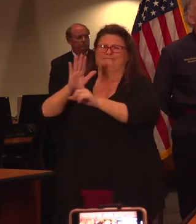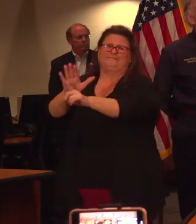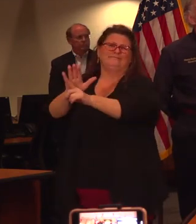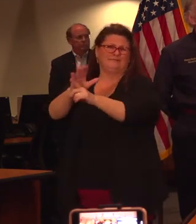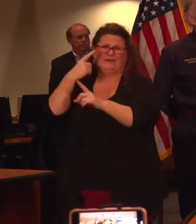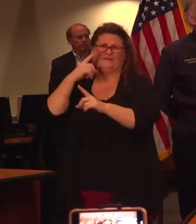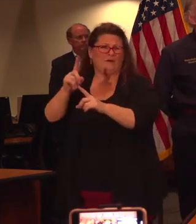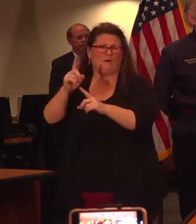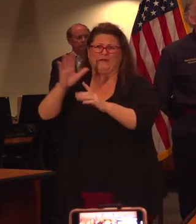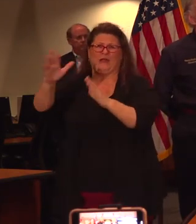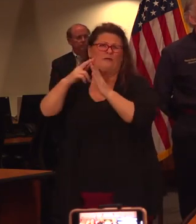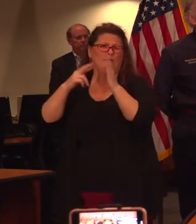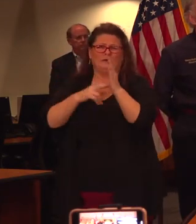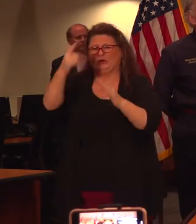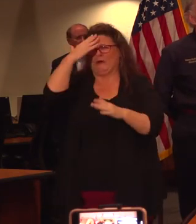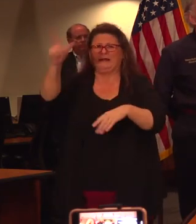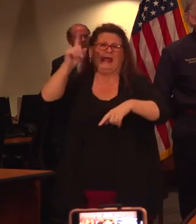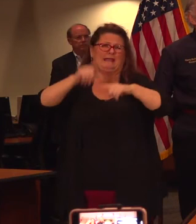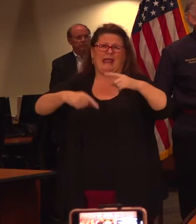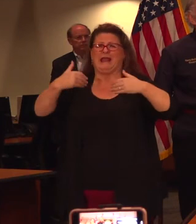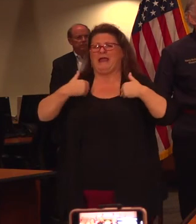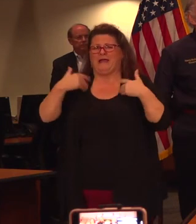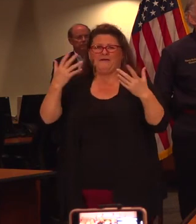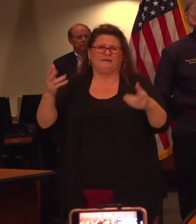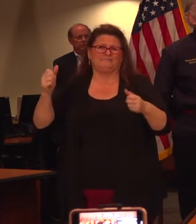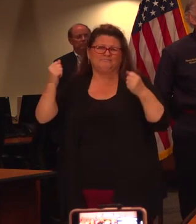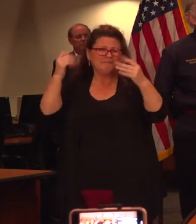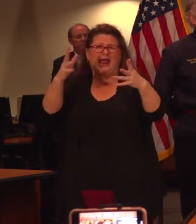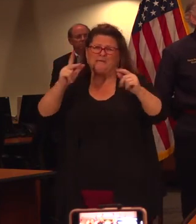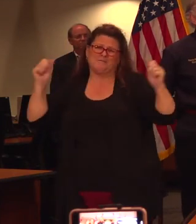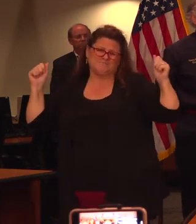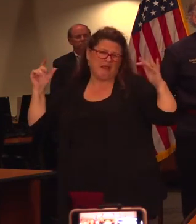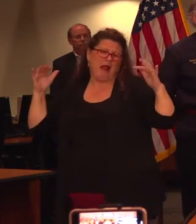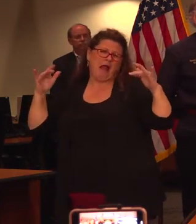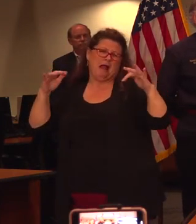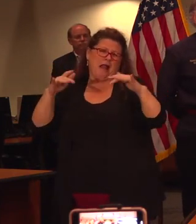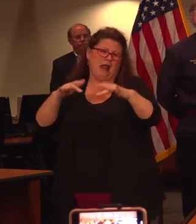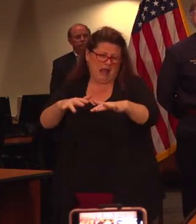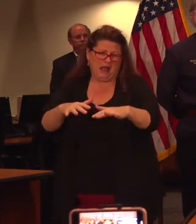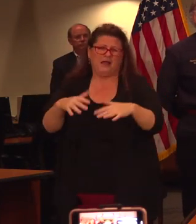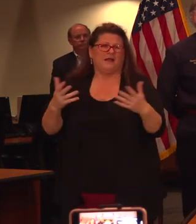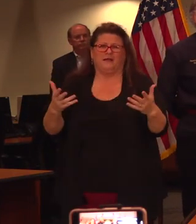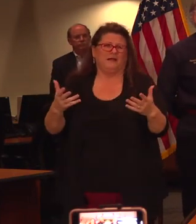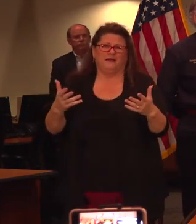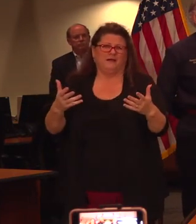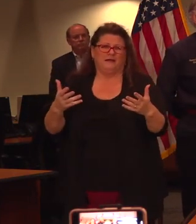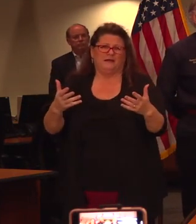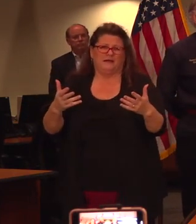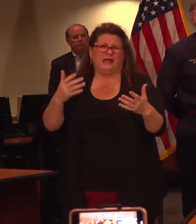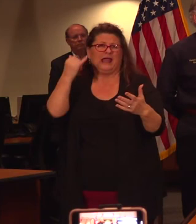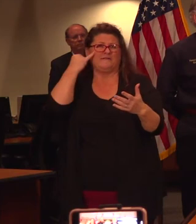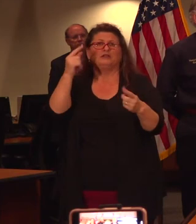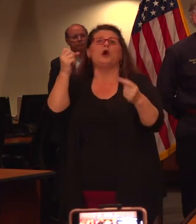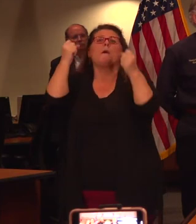very cognizant that they can't bring thousands of people into a facility and have it not work. Because if they do, they get set